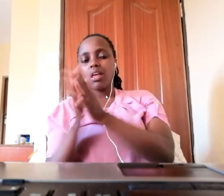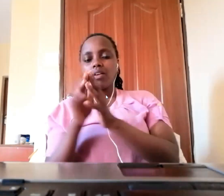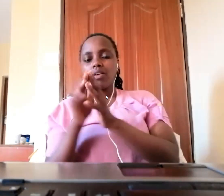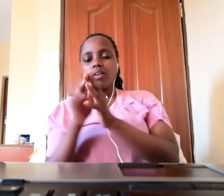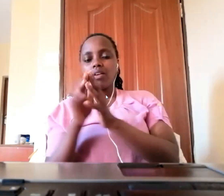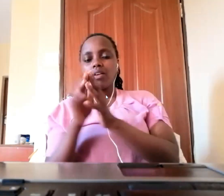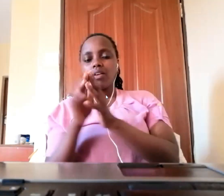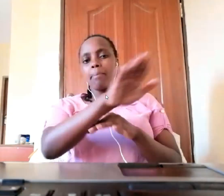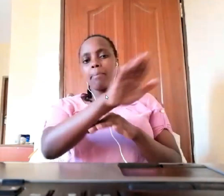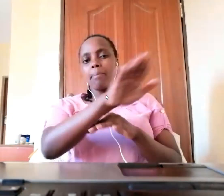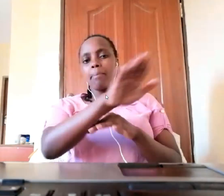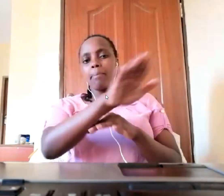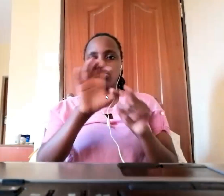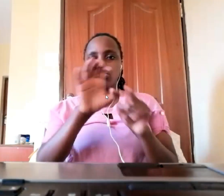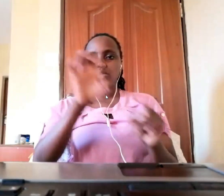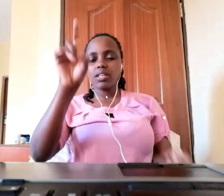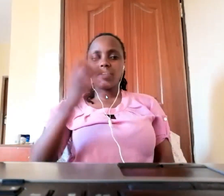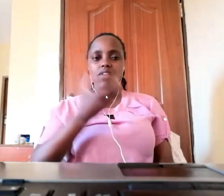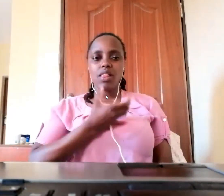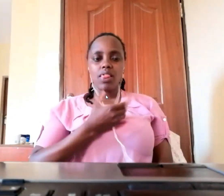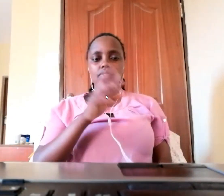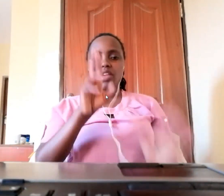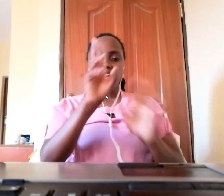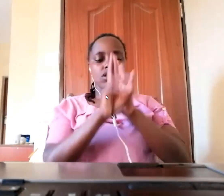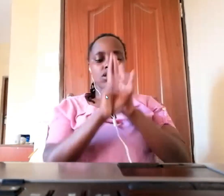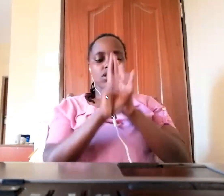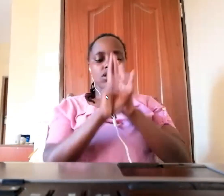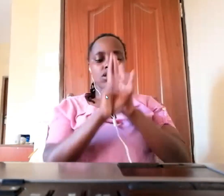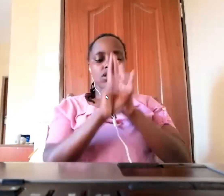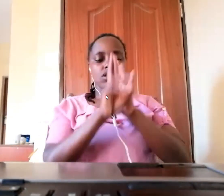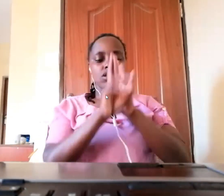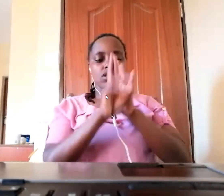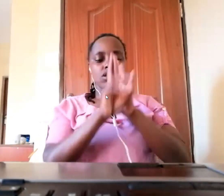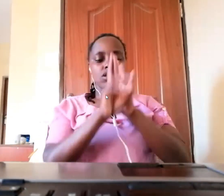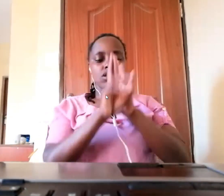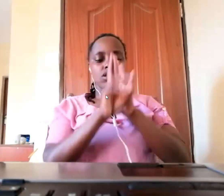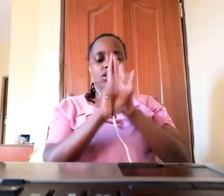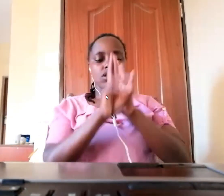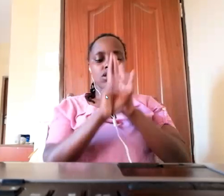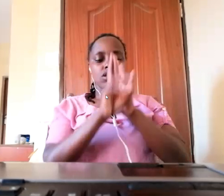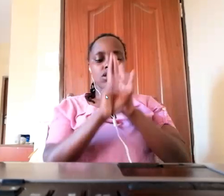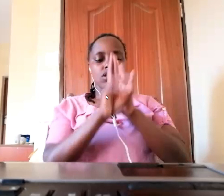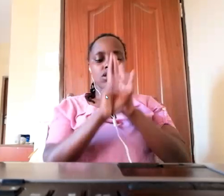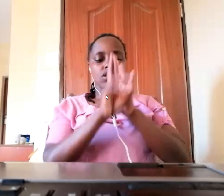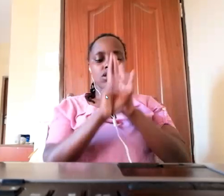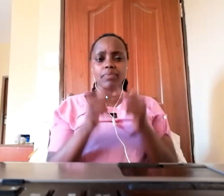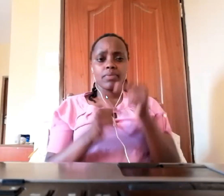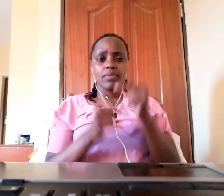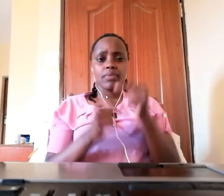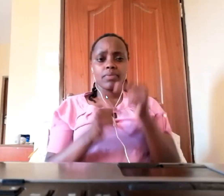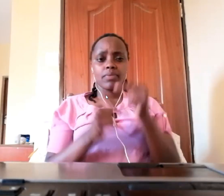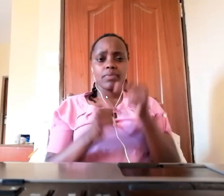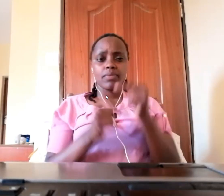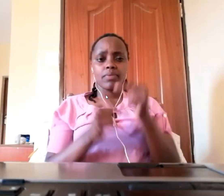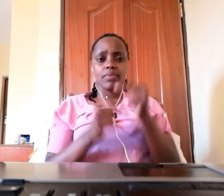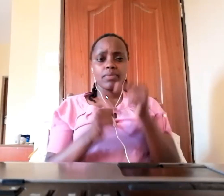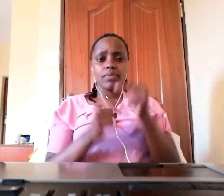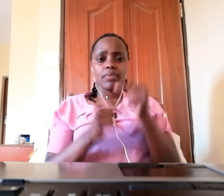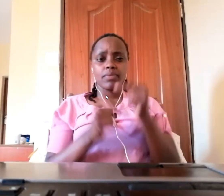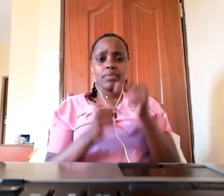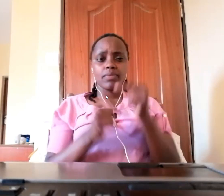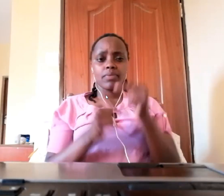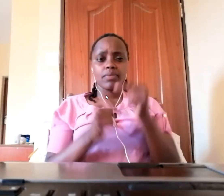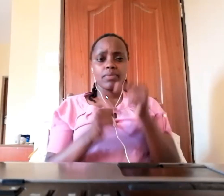basically, through the executive council. That's what the rules of procedures says. So in that process, in a situation where the